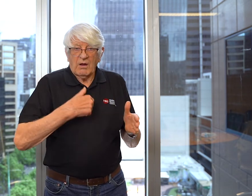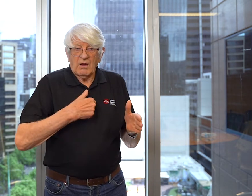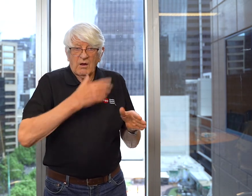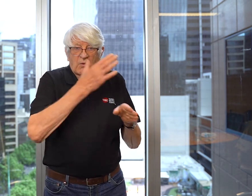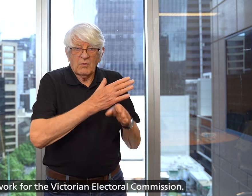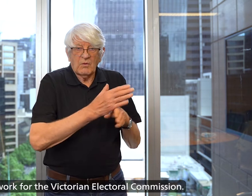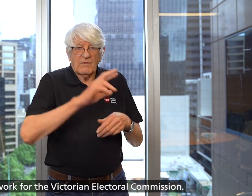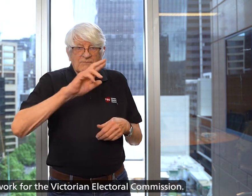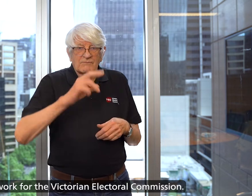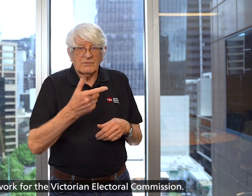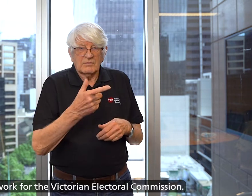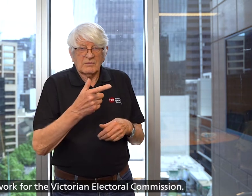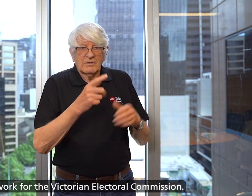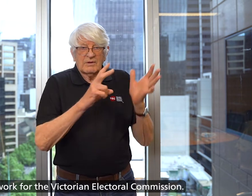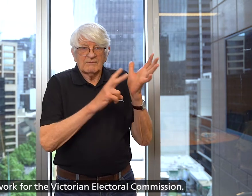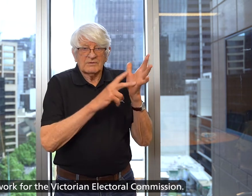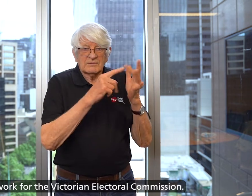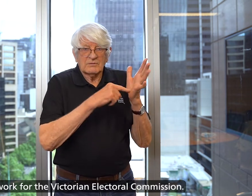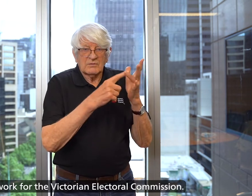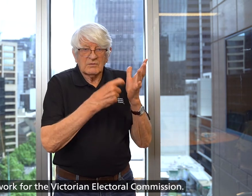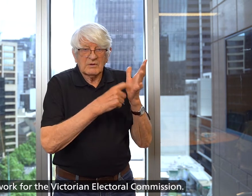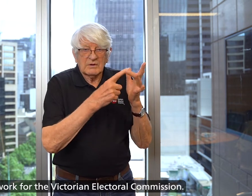I work for the Victorian Electoral Commission.